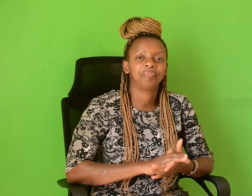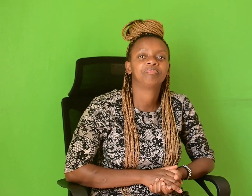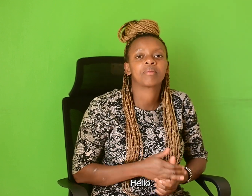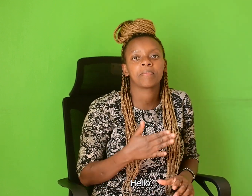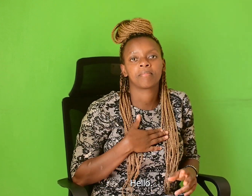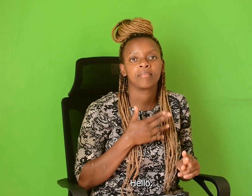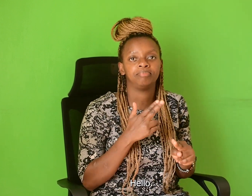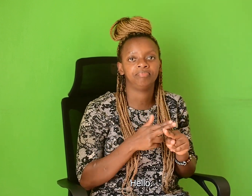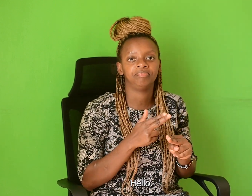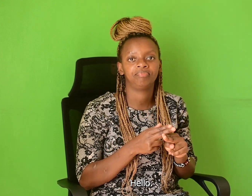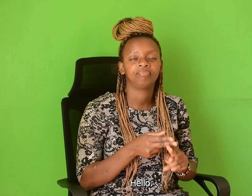Hello,